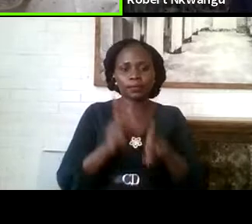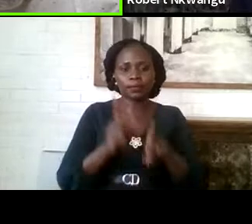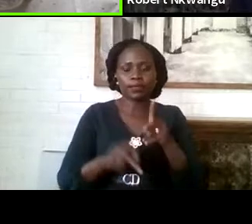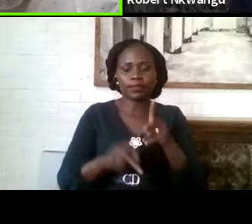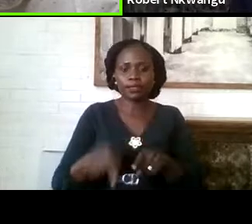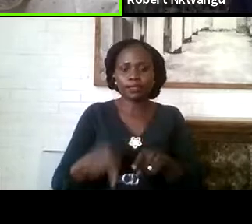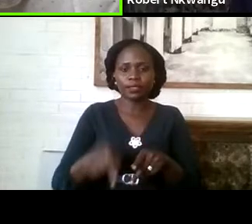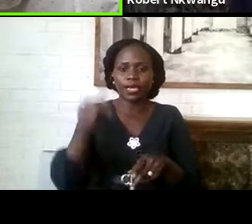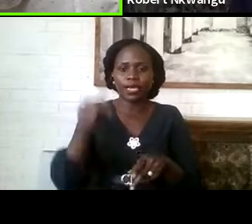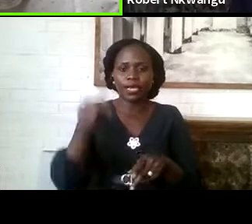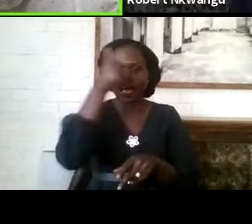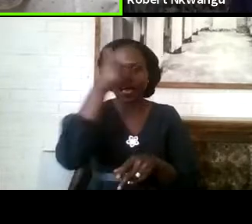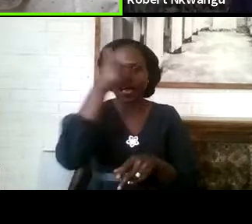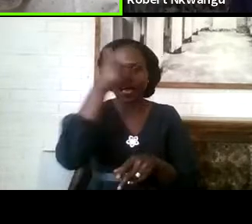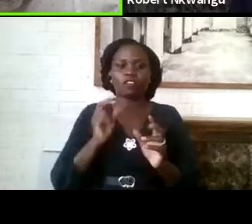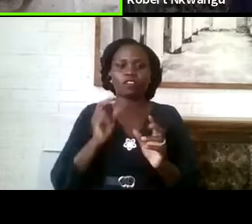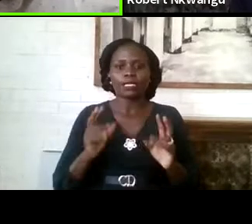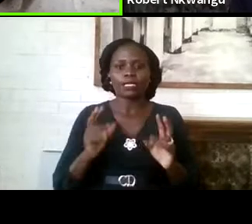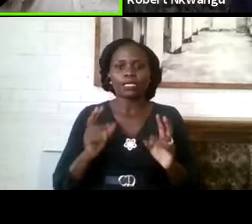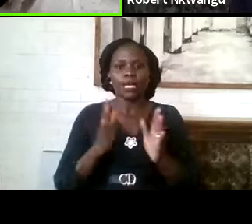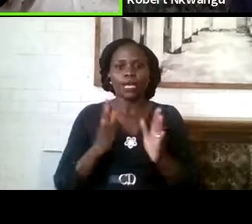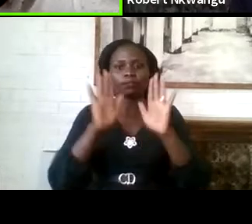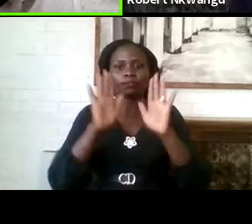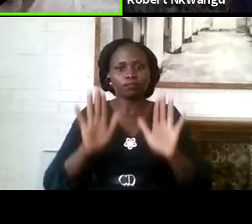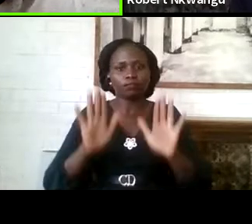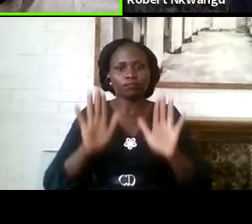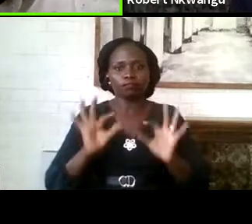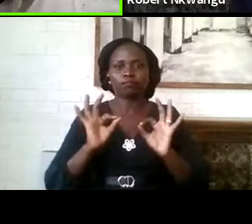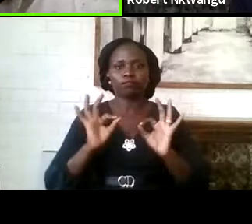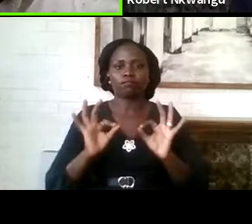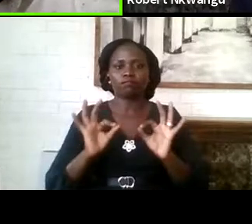since the first time.